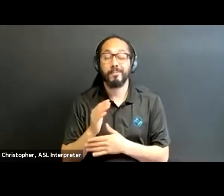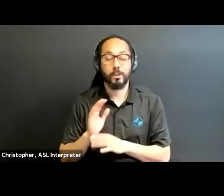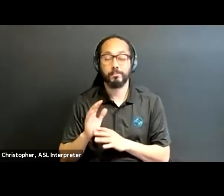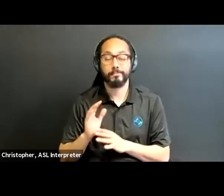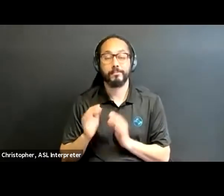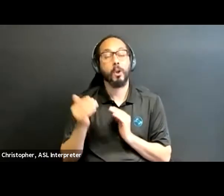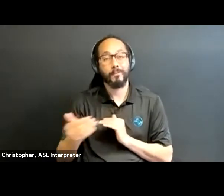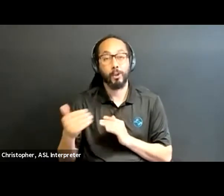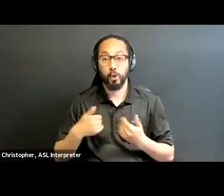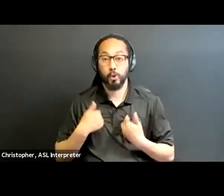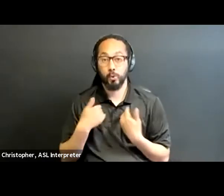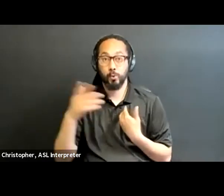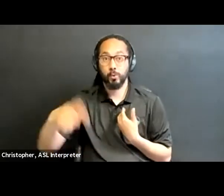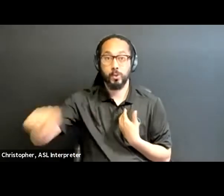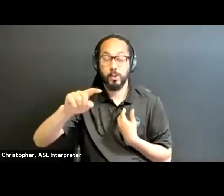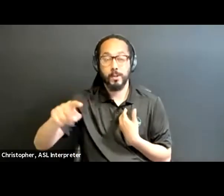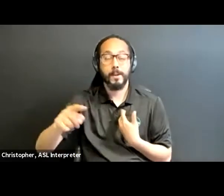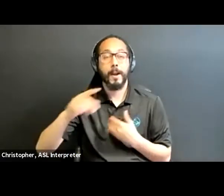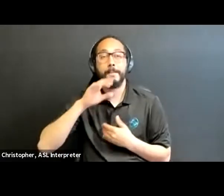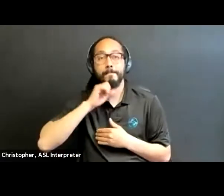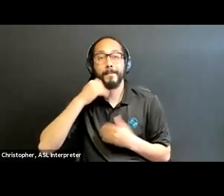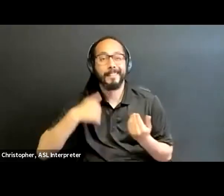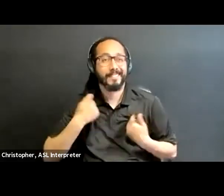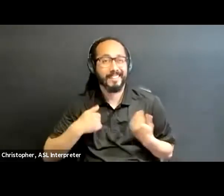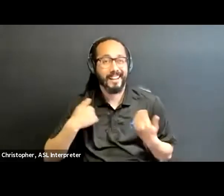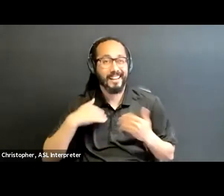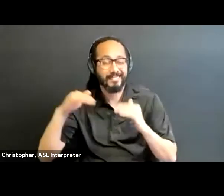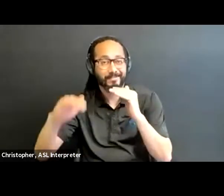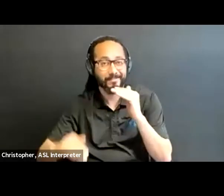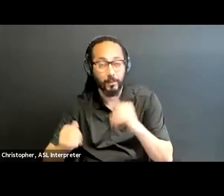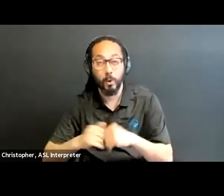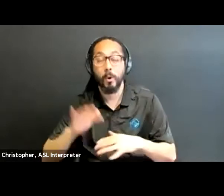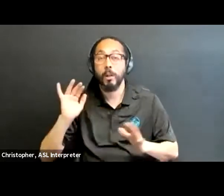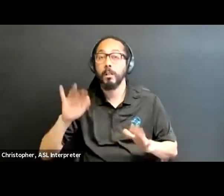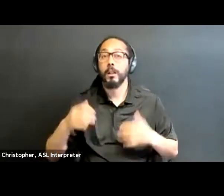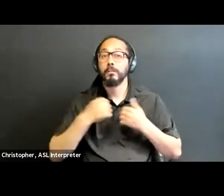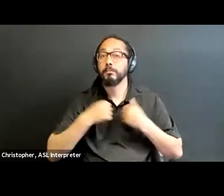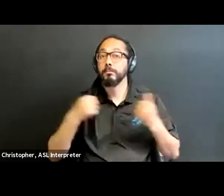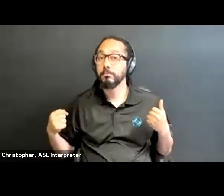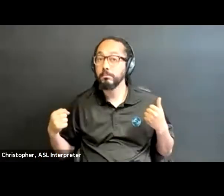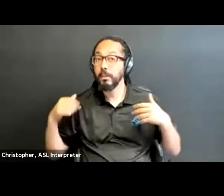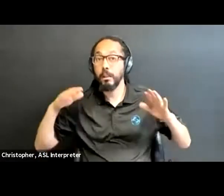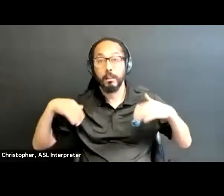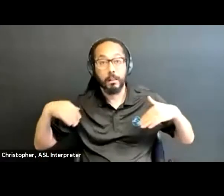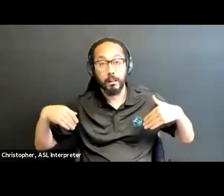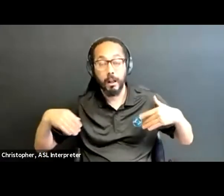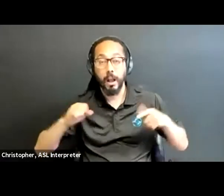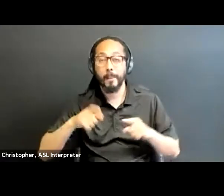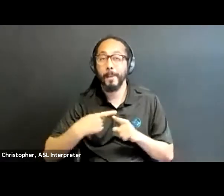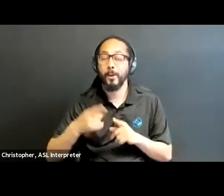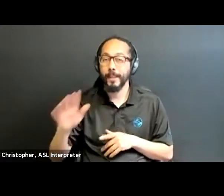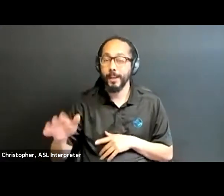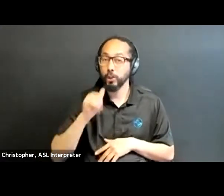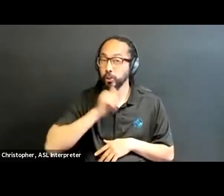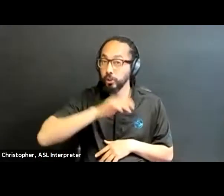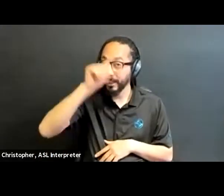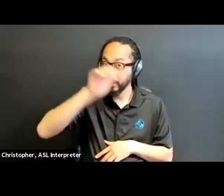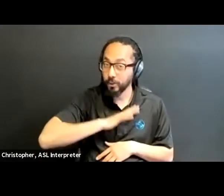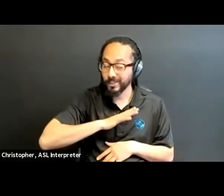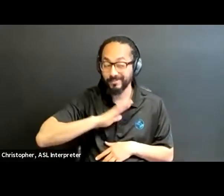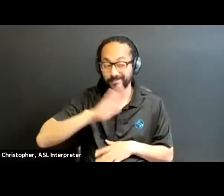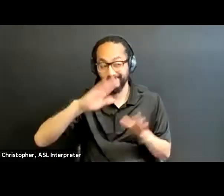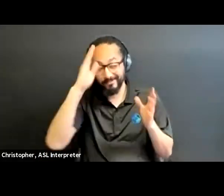on someone else. And they may or may not be out about their gender, about their sexual orientation with the people in